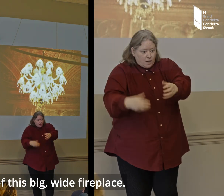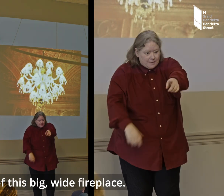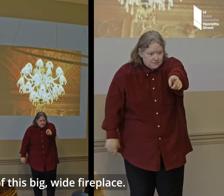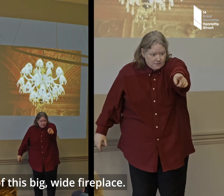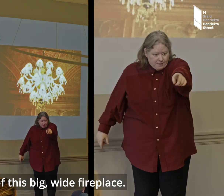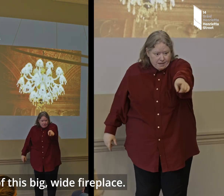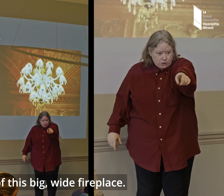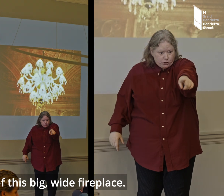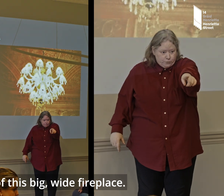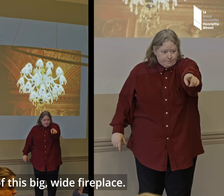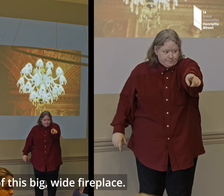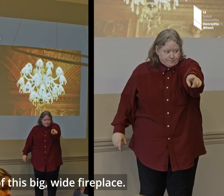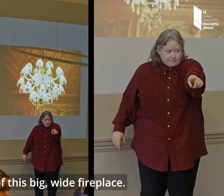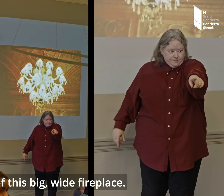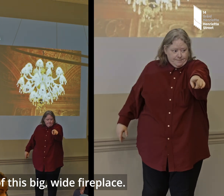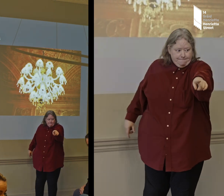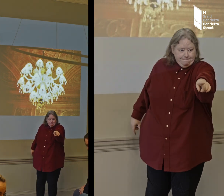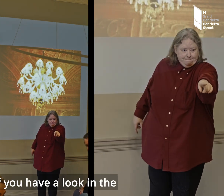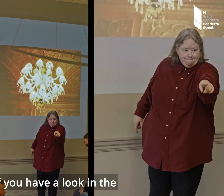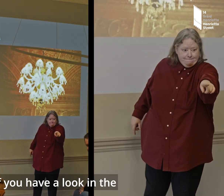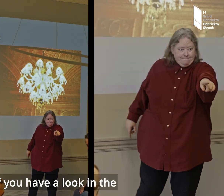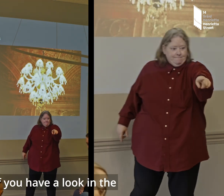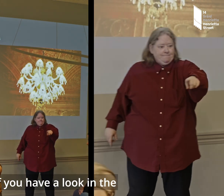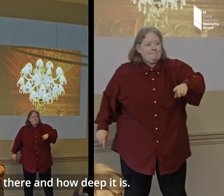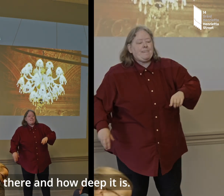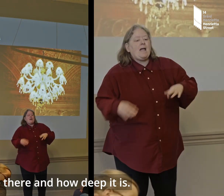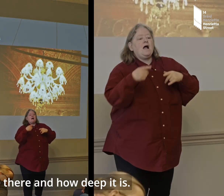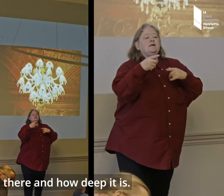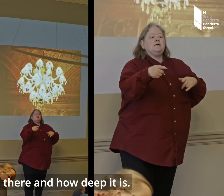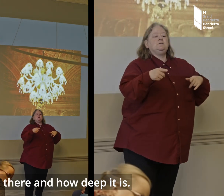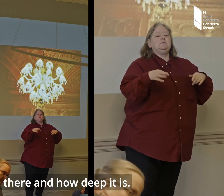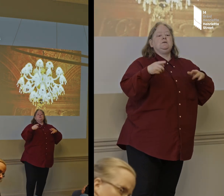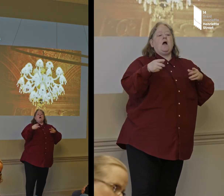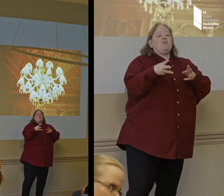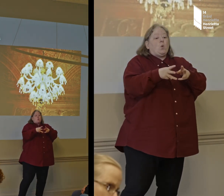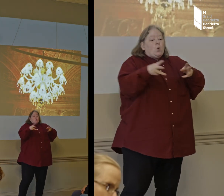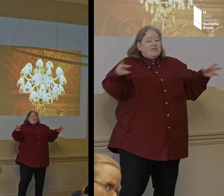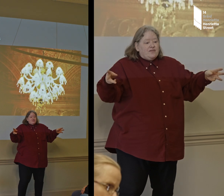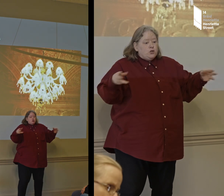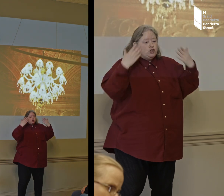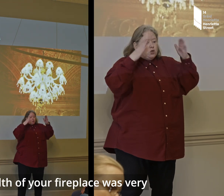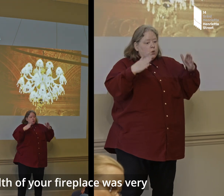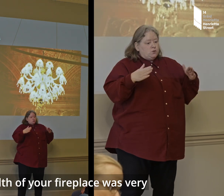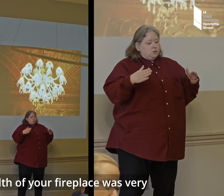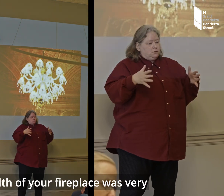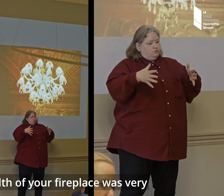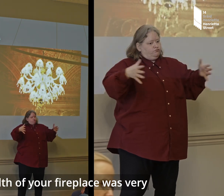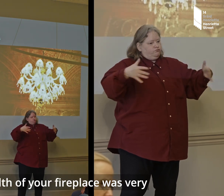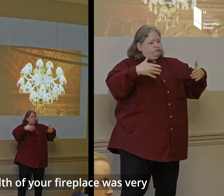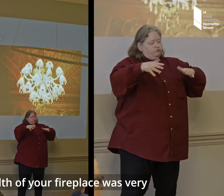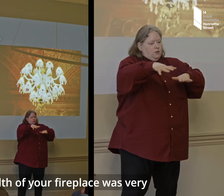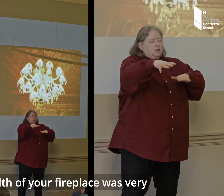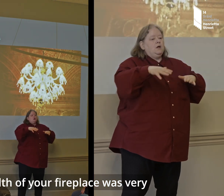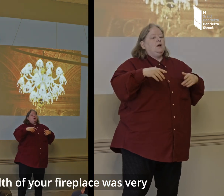idea of this big, wide fireplace. So if you have a look in the middle there and how deep it is. So the width of